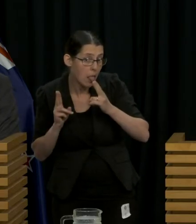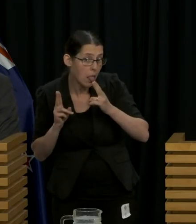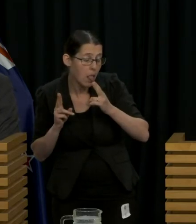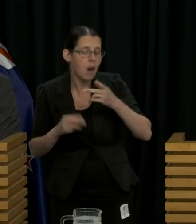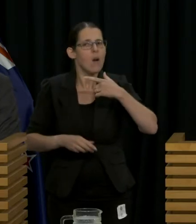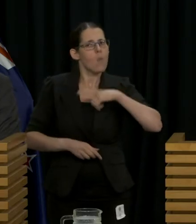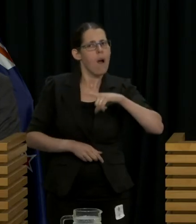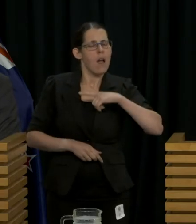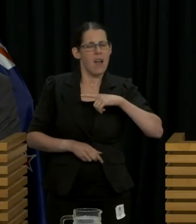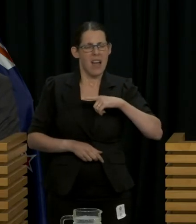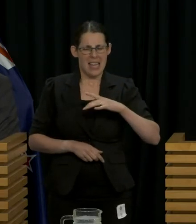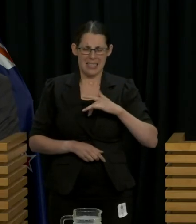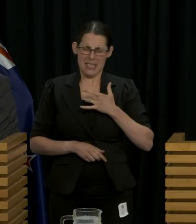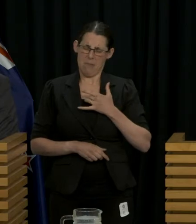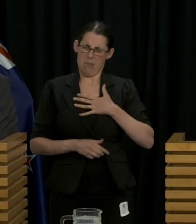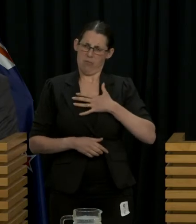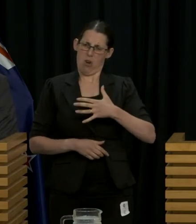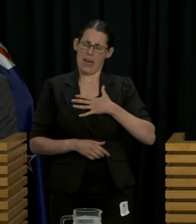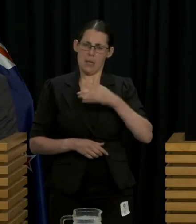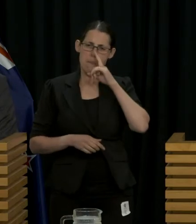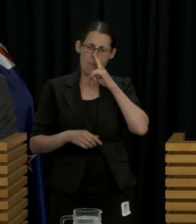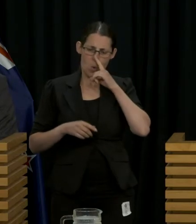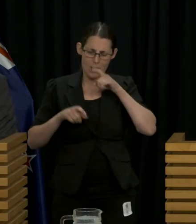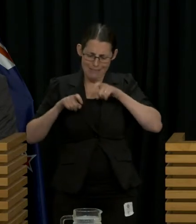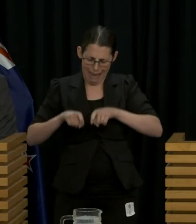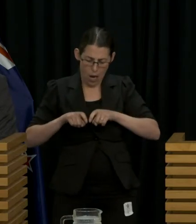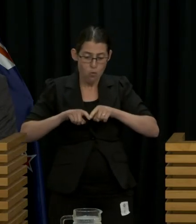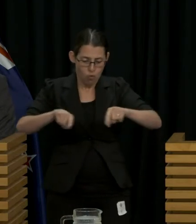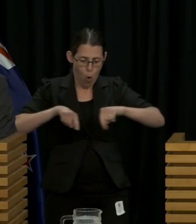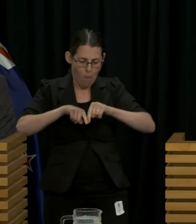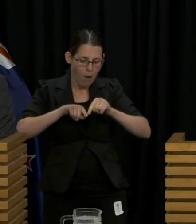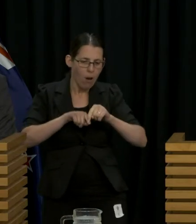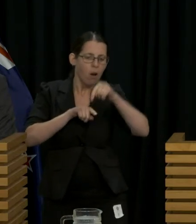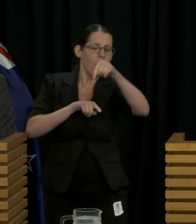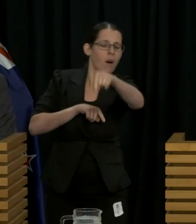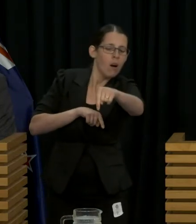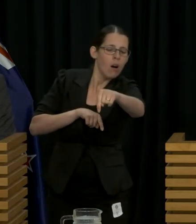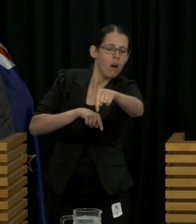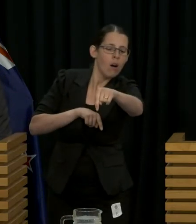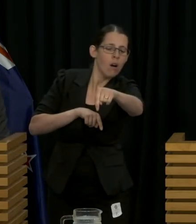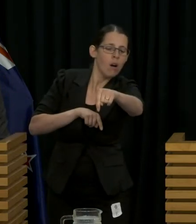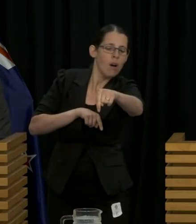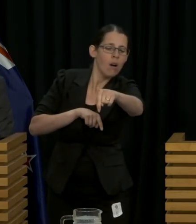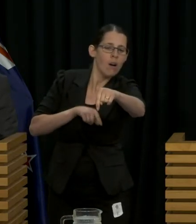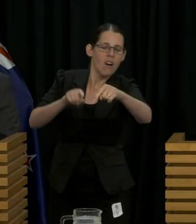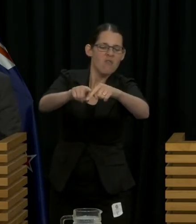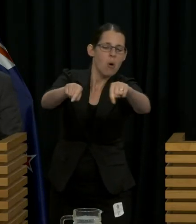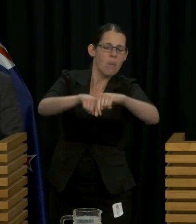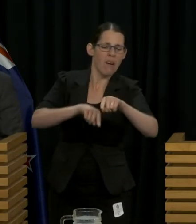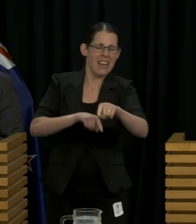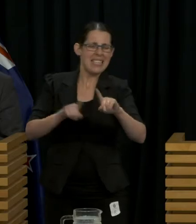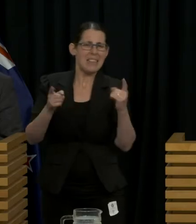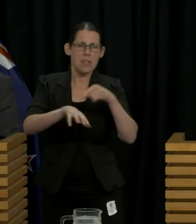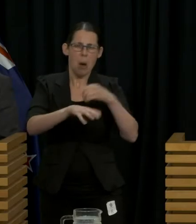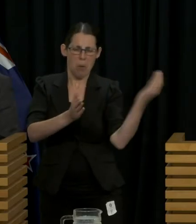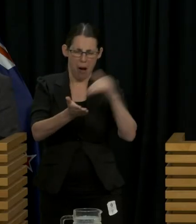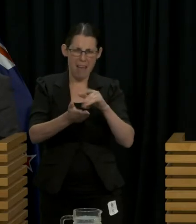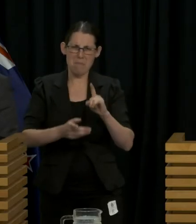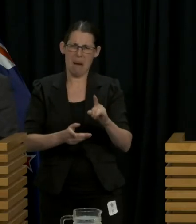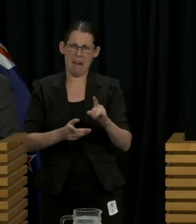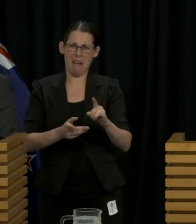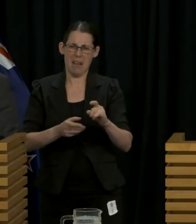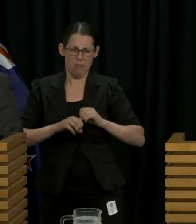people were staying across the corridor from each other with such different arrival times. Yeah, so that's one of the things that we'll look at is the overall